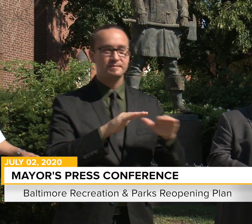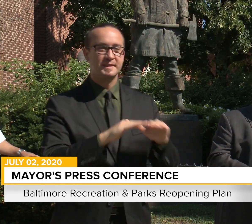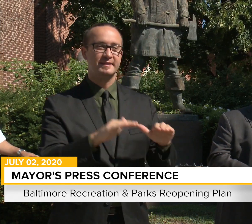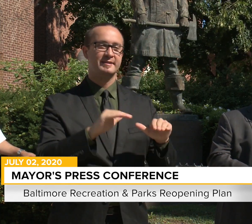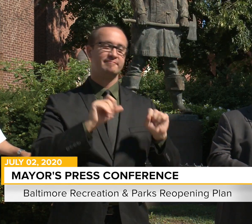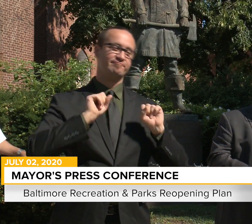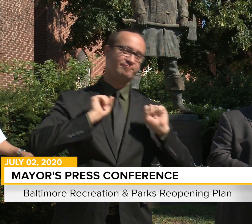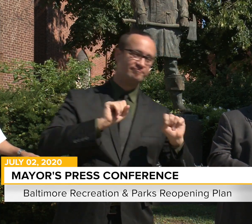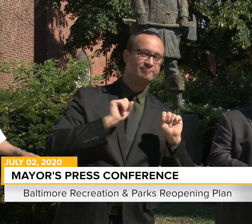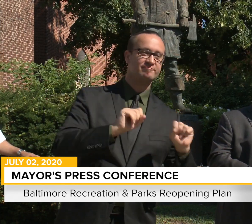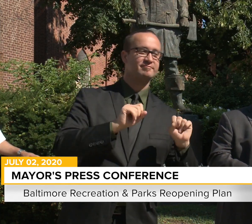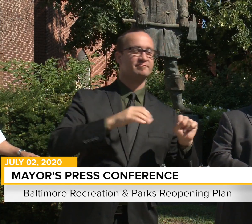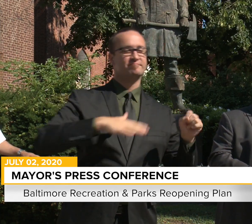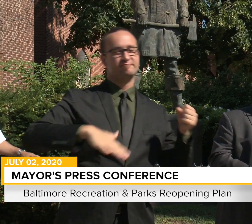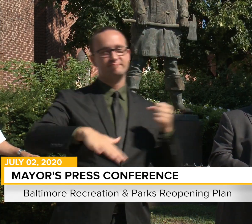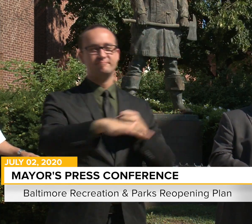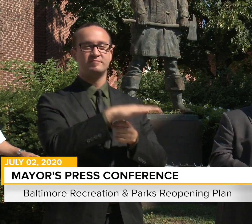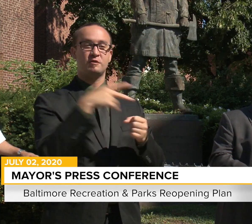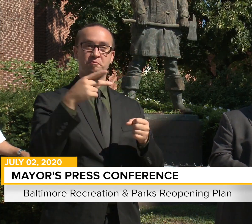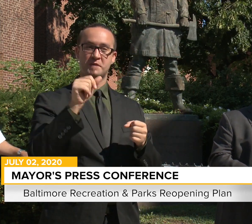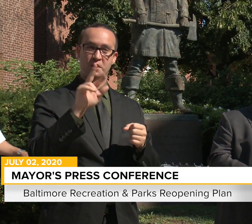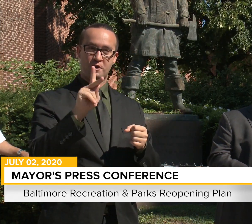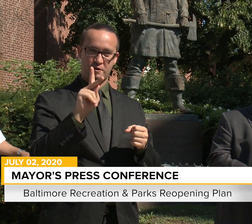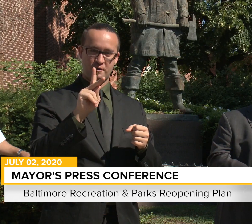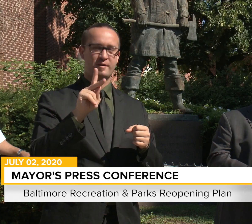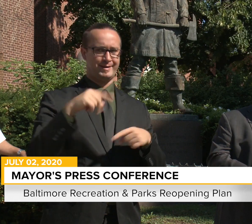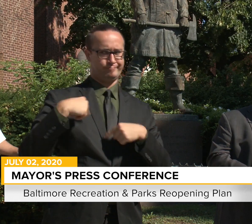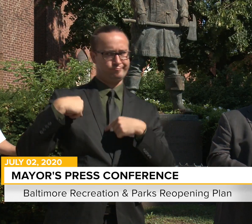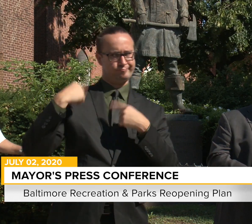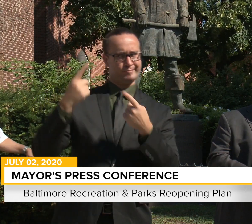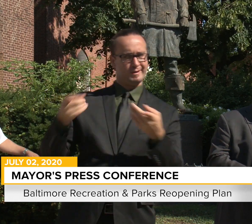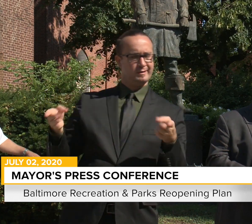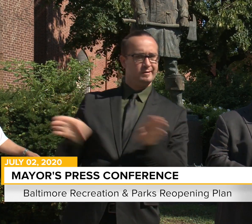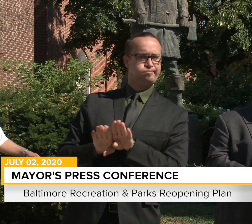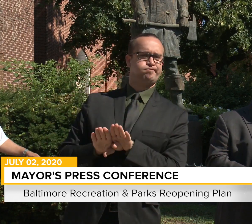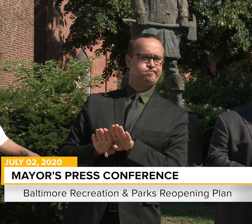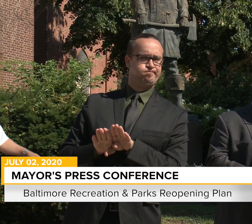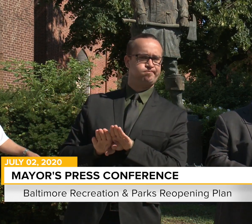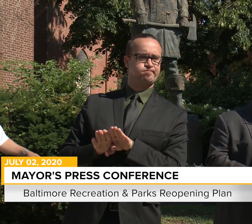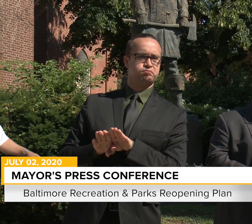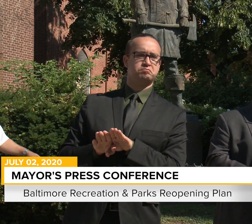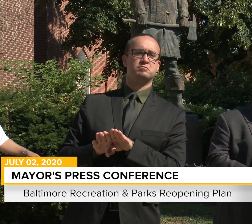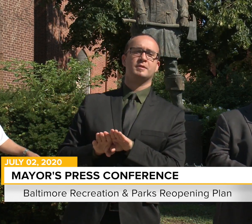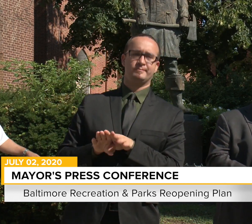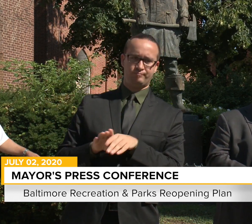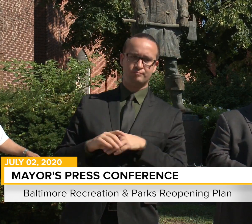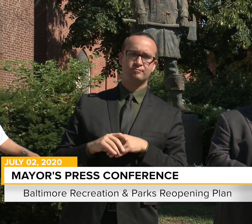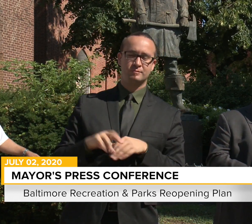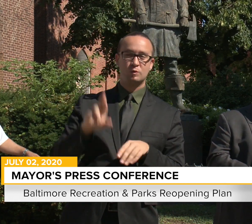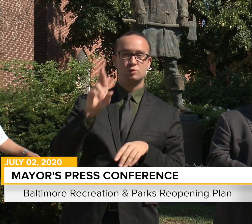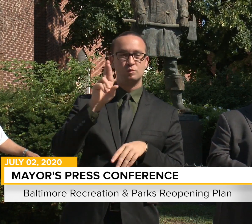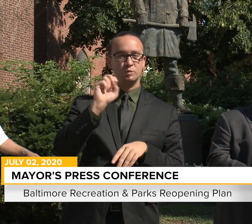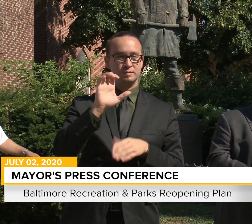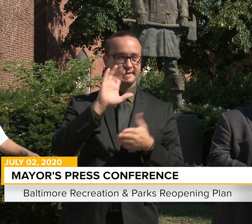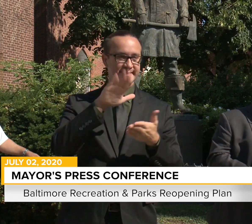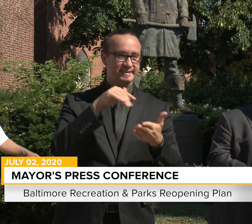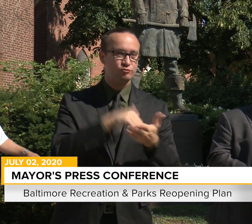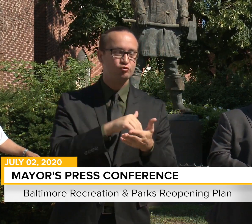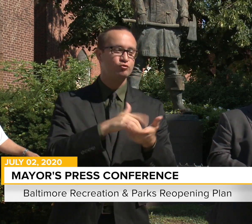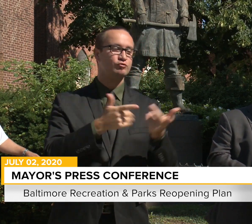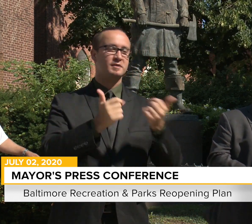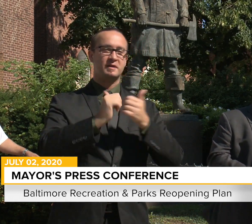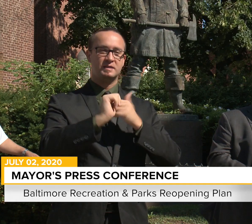agency services were suspended due to COVID-19. Rec centers and rec center operated sports and nature facilities were